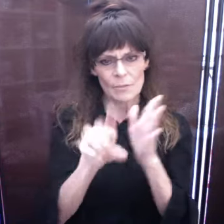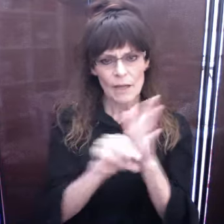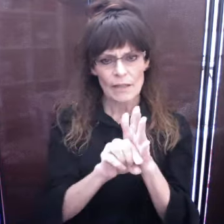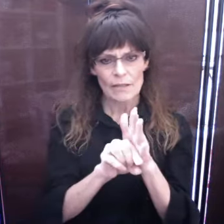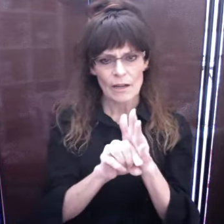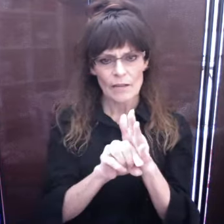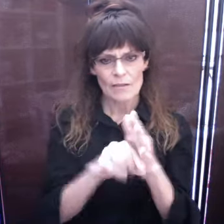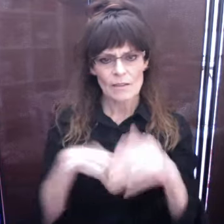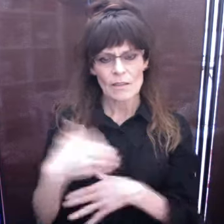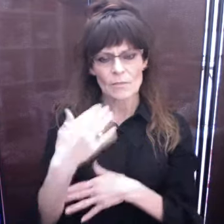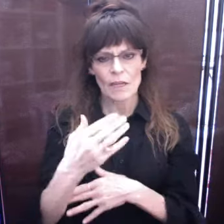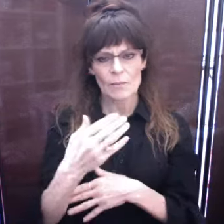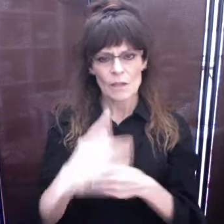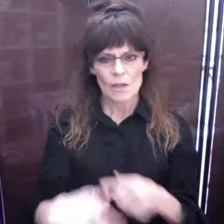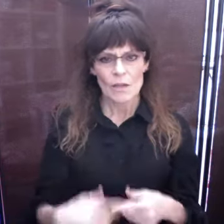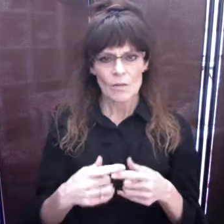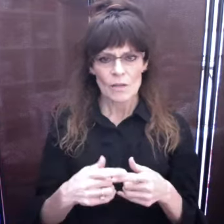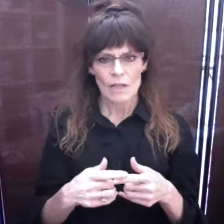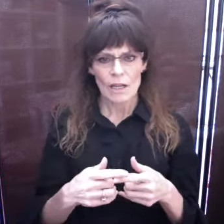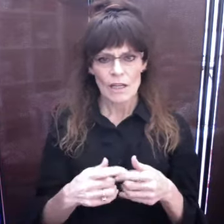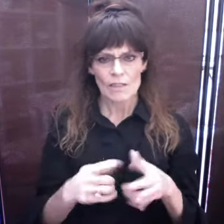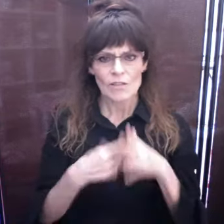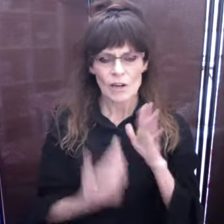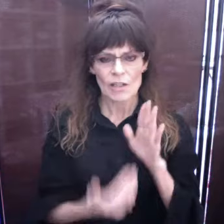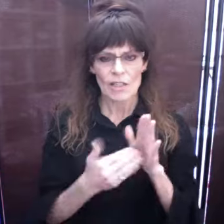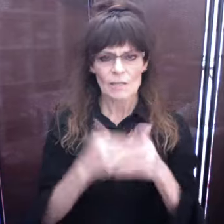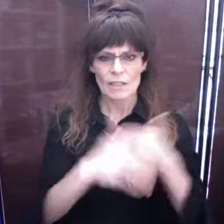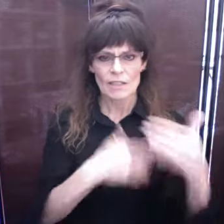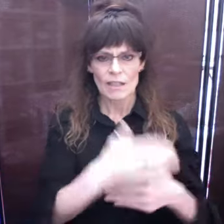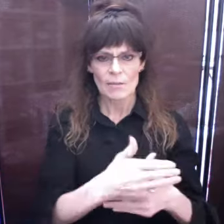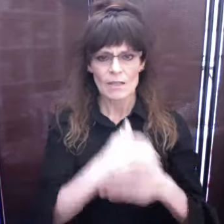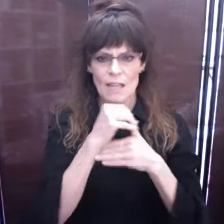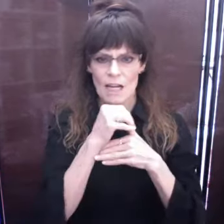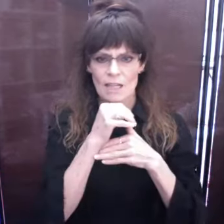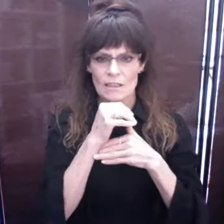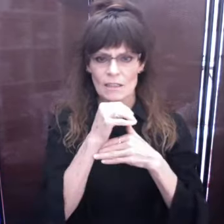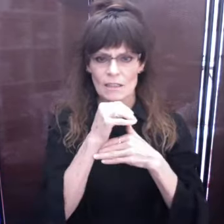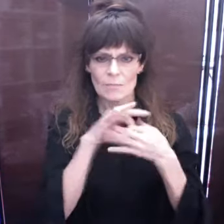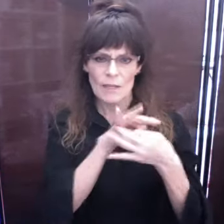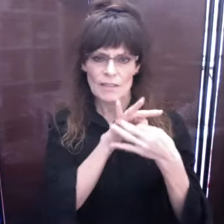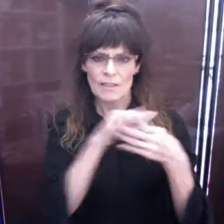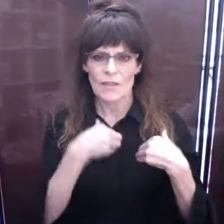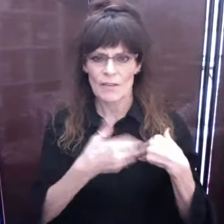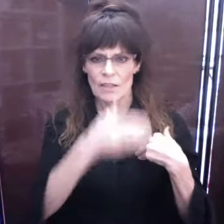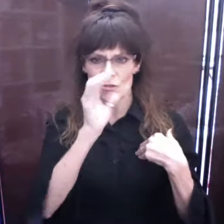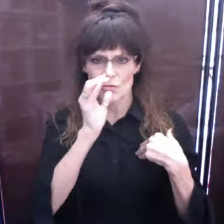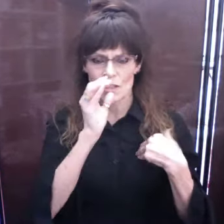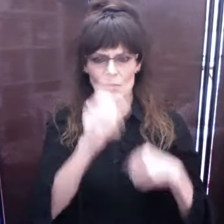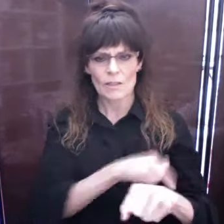the steps 6 times. You know, I don't start my step work anymore on the basis of having a drink in my hand. It's been a long time since I've had a drink in my